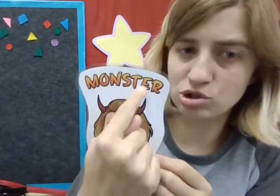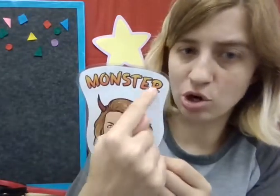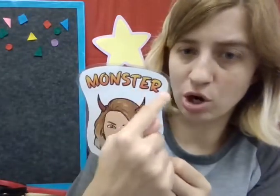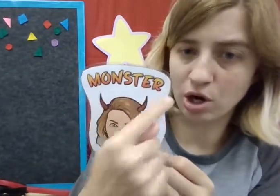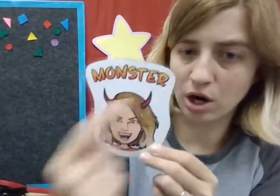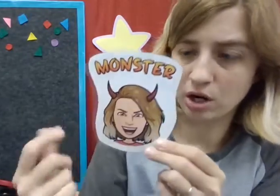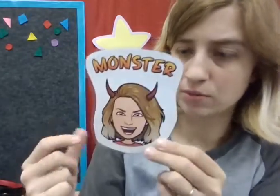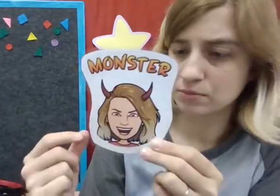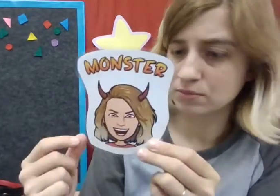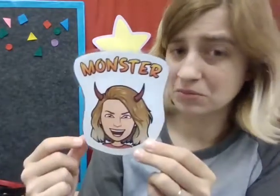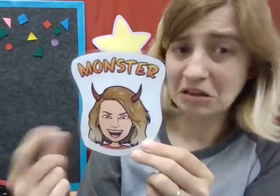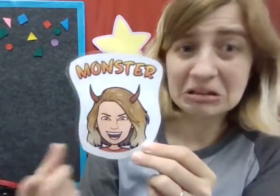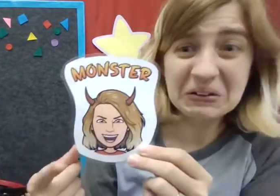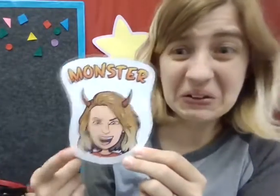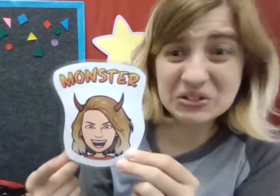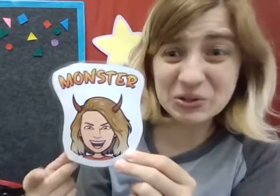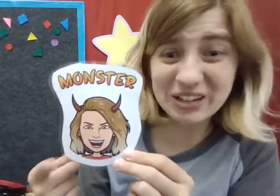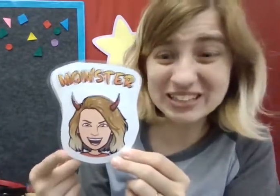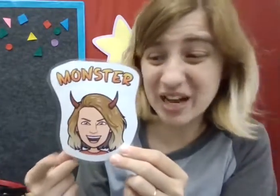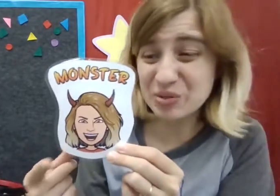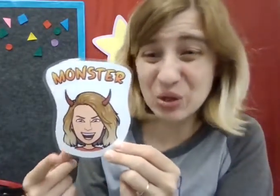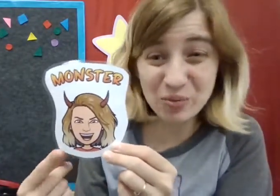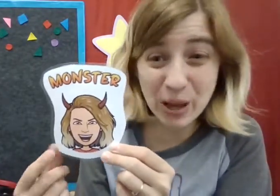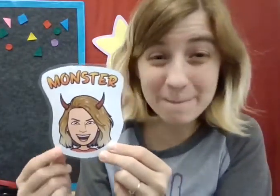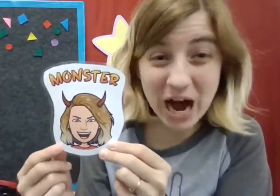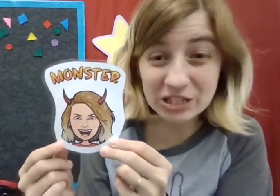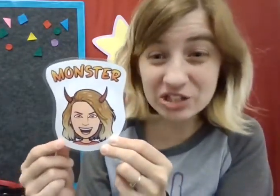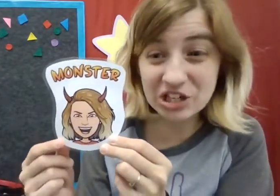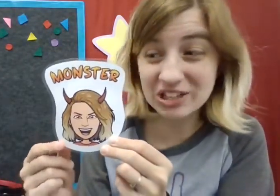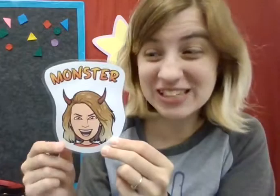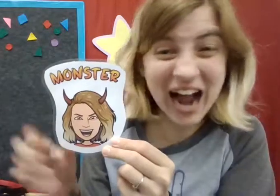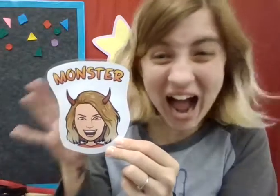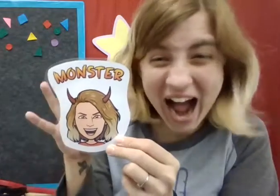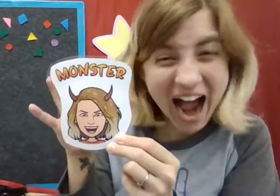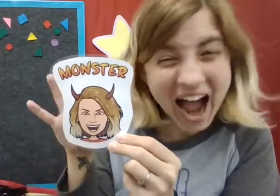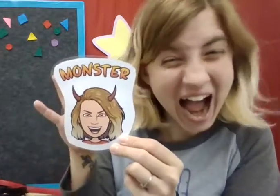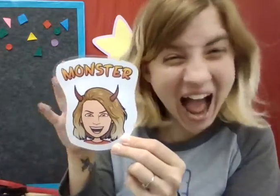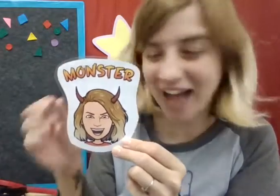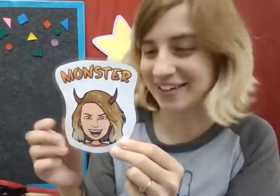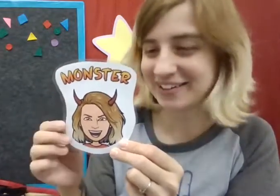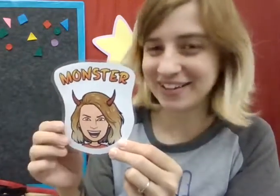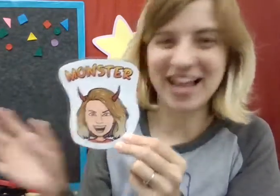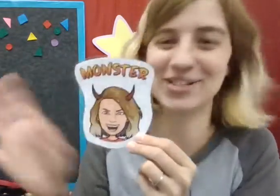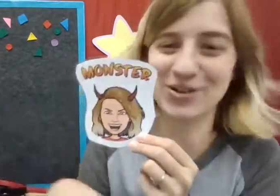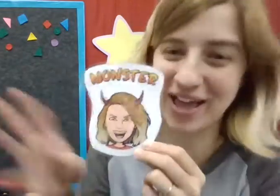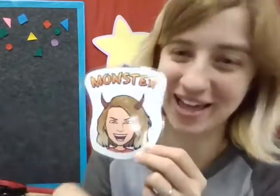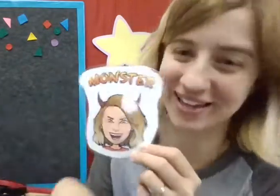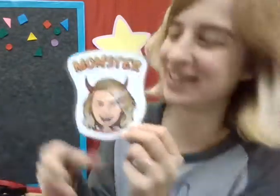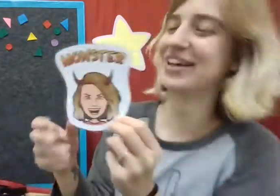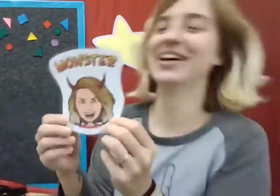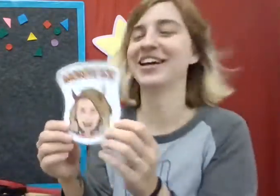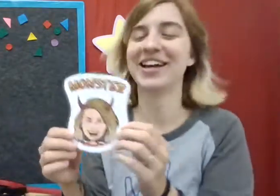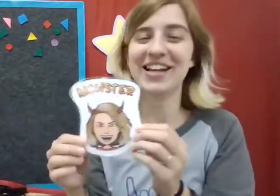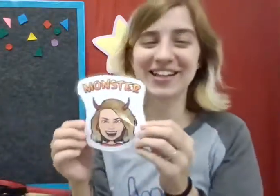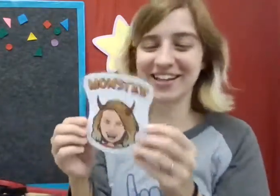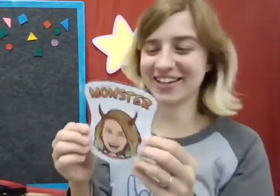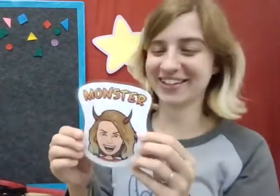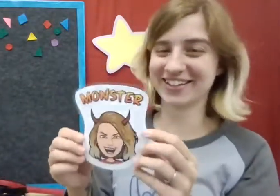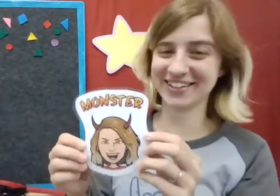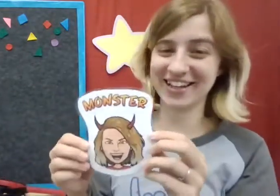monster. Look, Storytime Storm's a monster. Ah! That's okay.